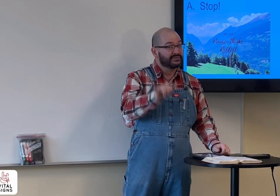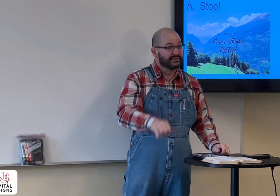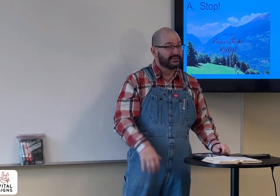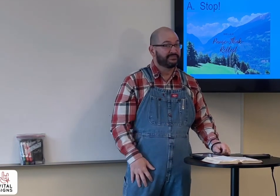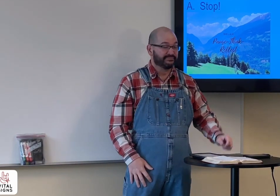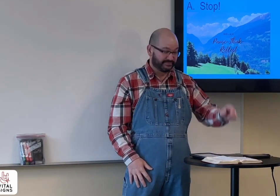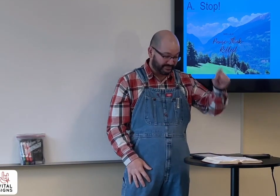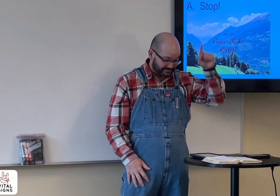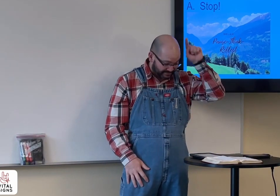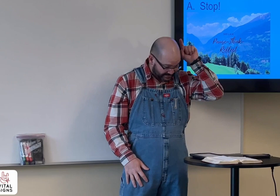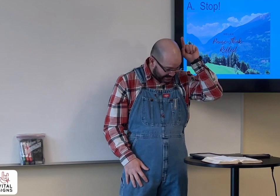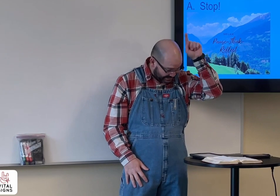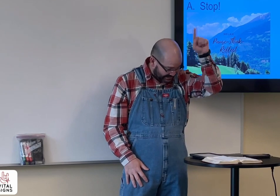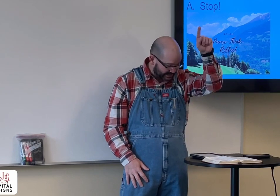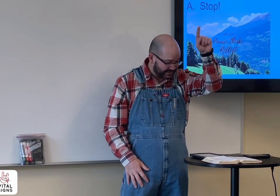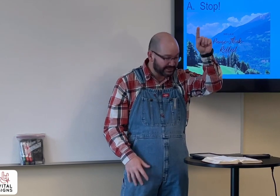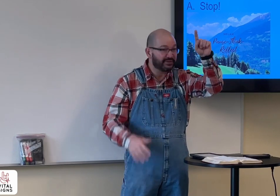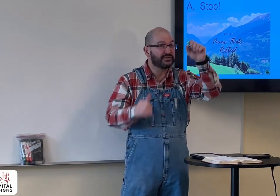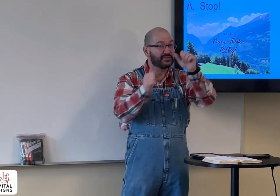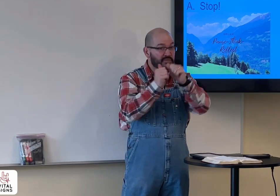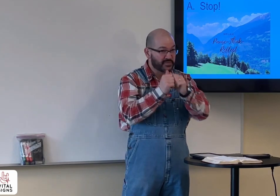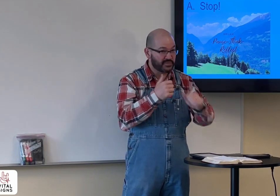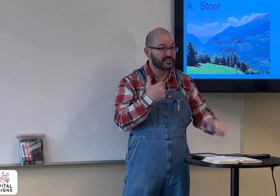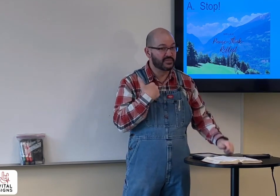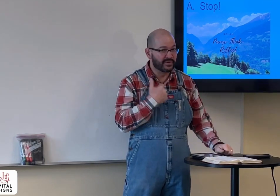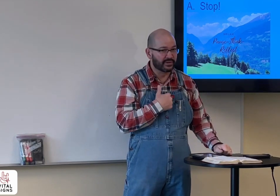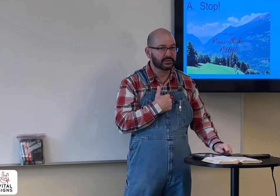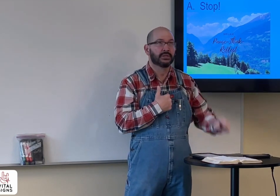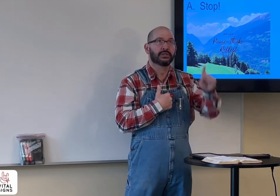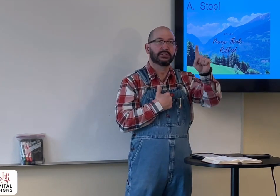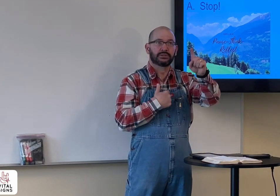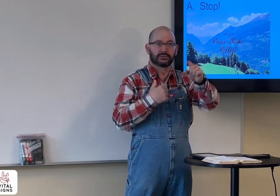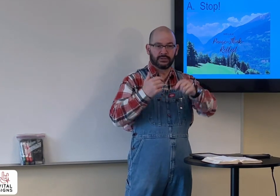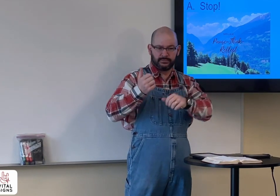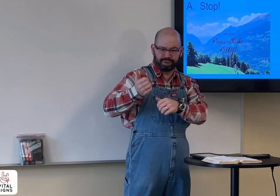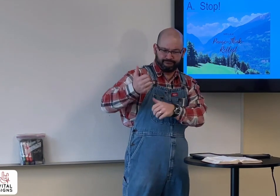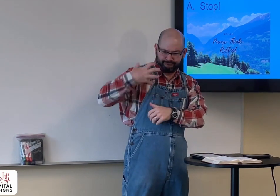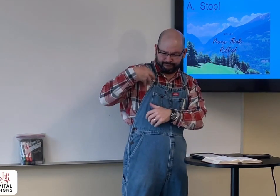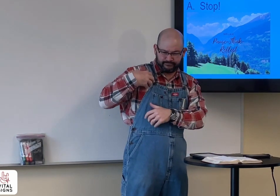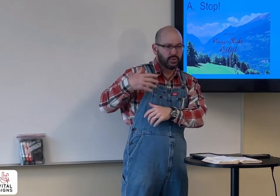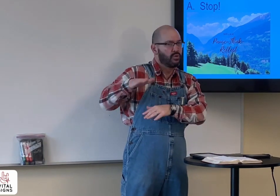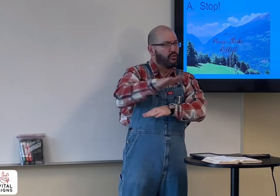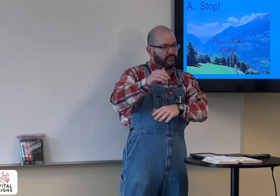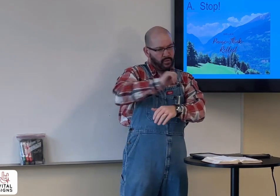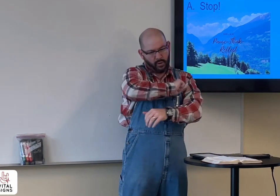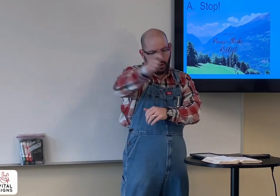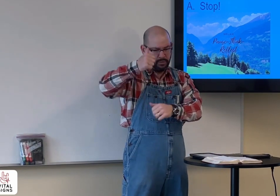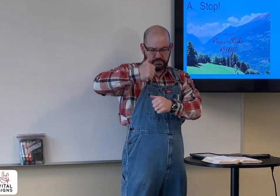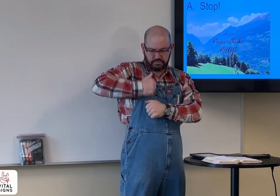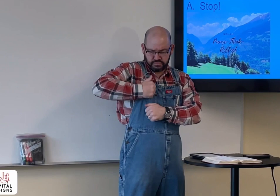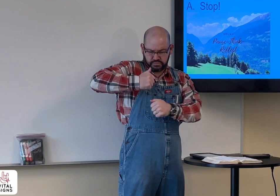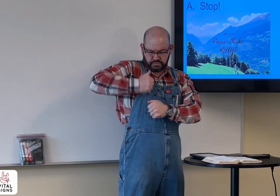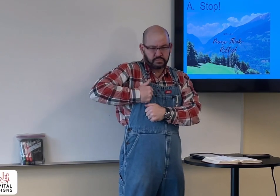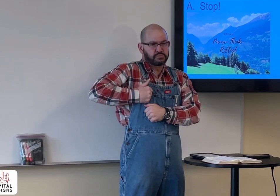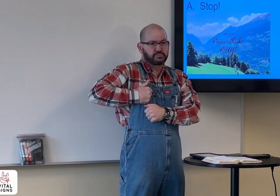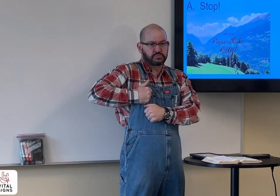Consider that. He, God, is with us. He is the boss over the armies.